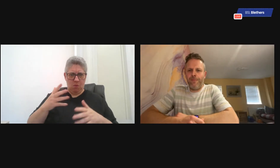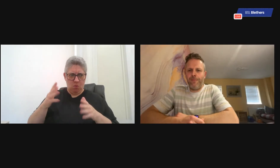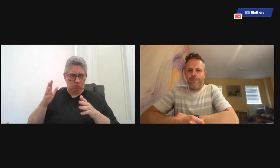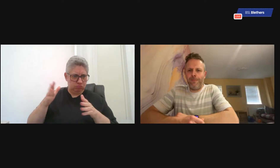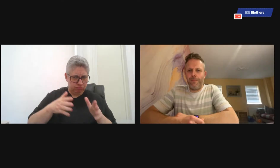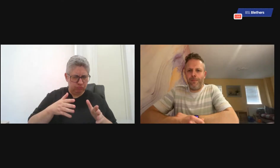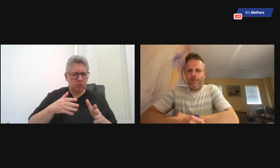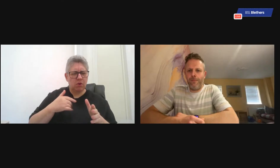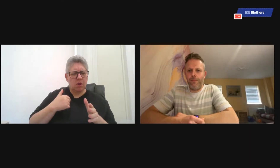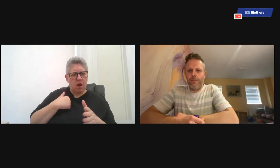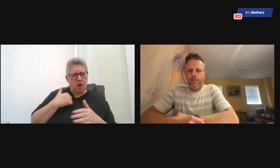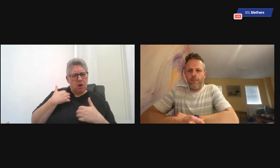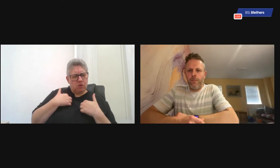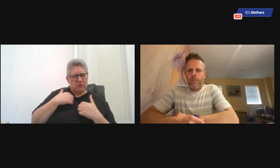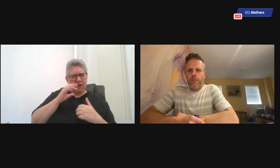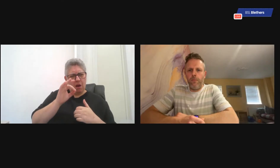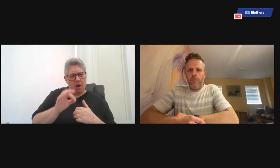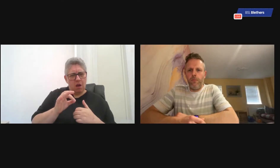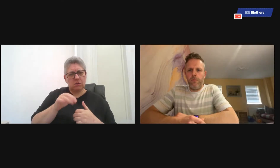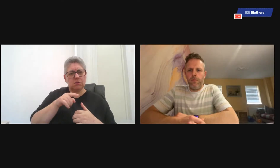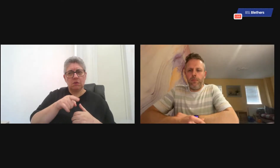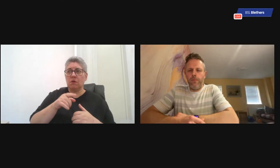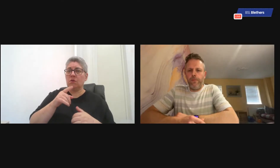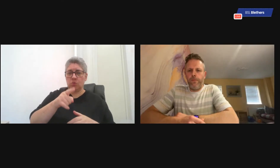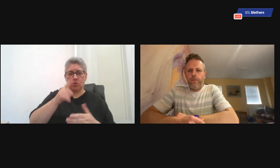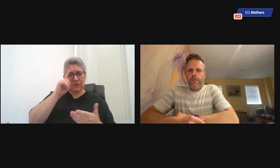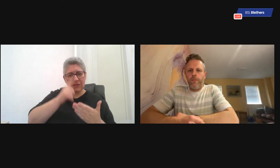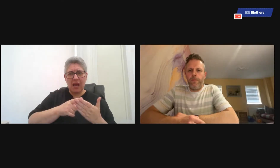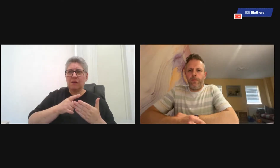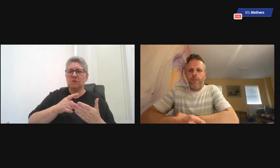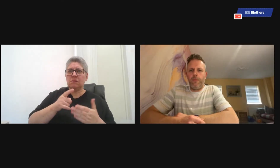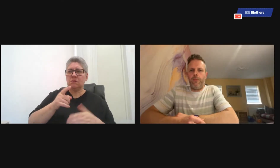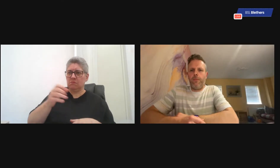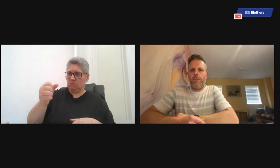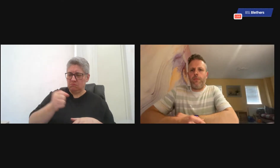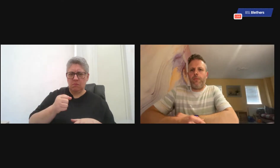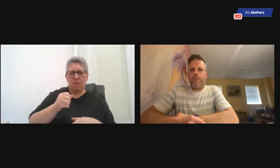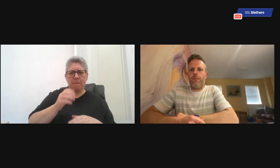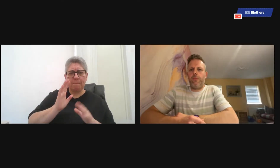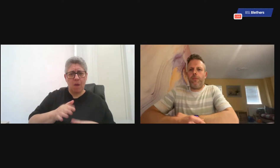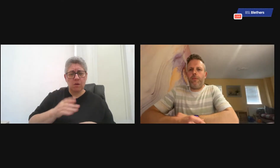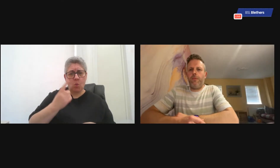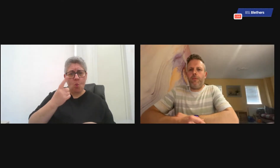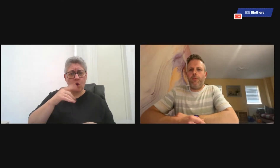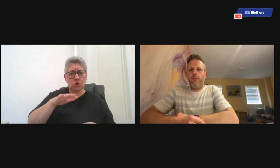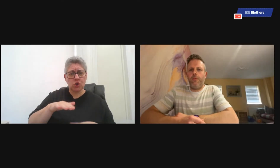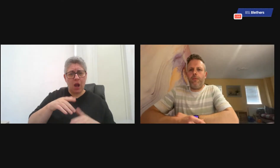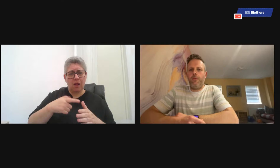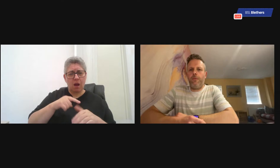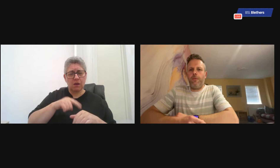in and out. So you must have to take quite a lot of time on that.